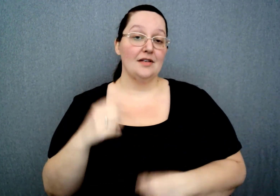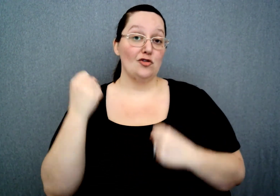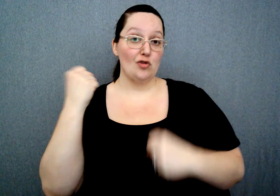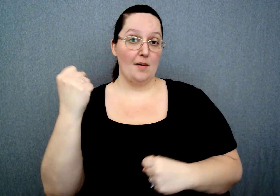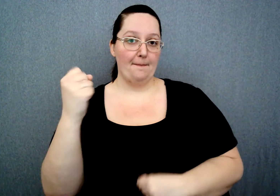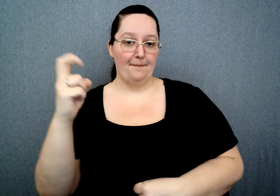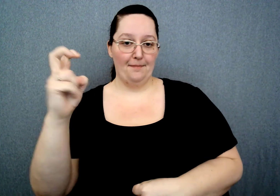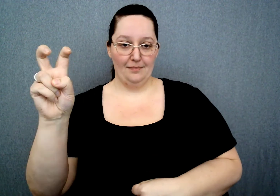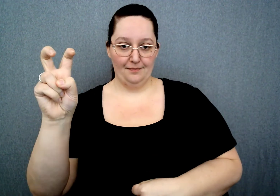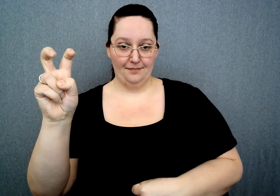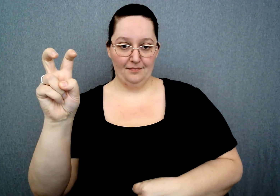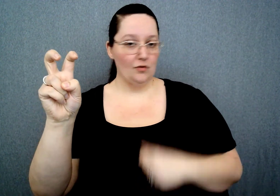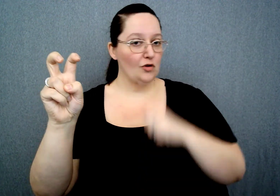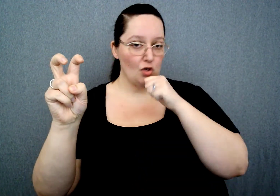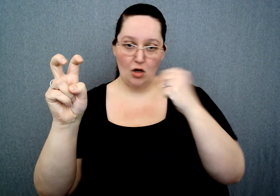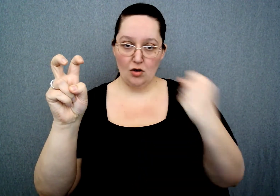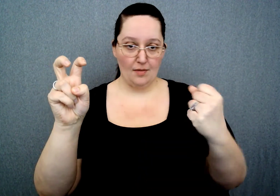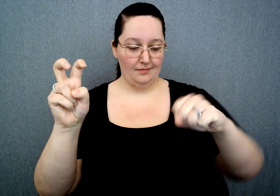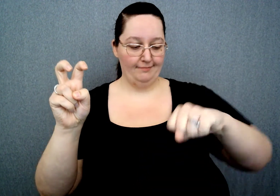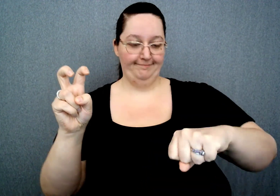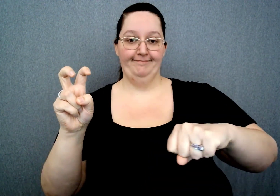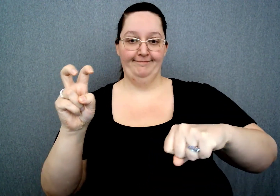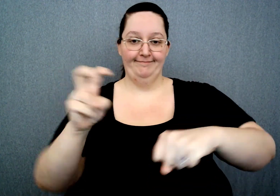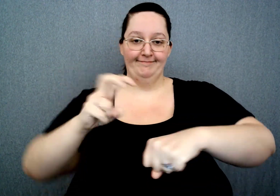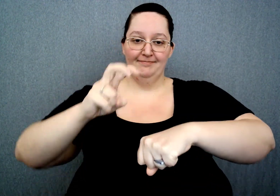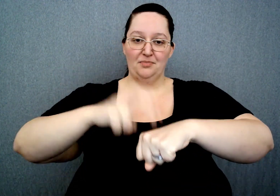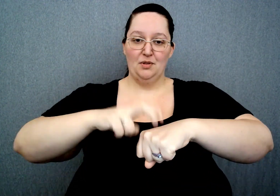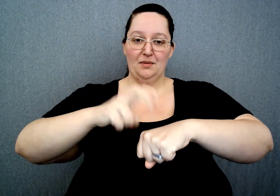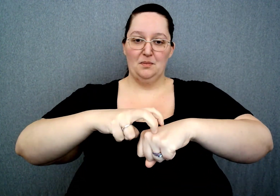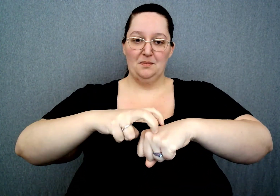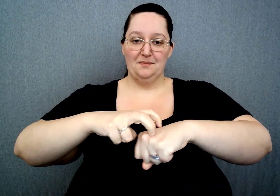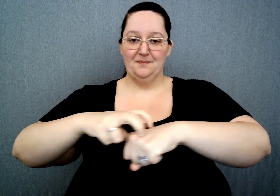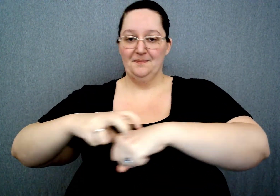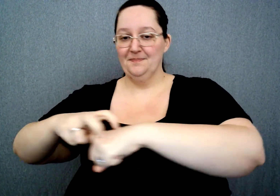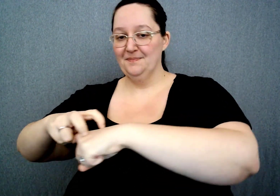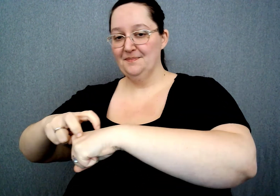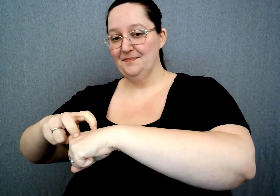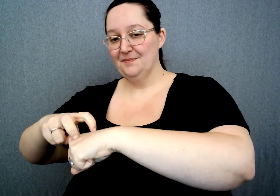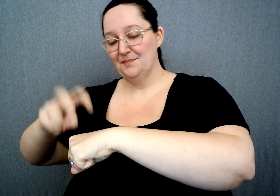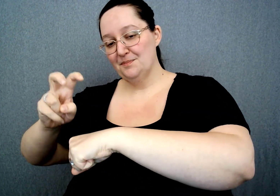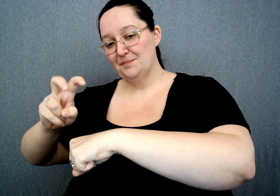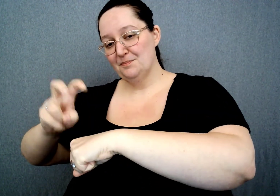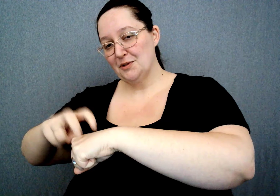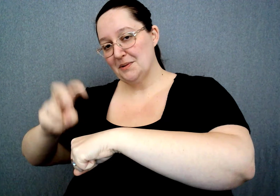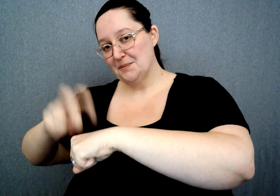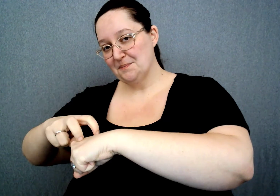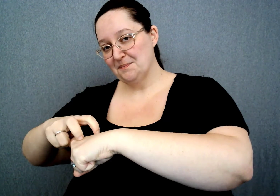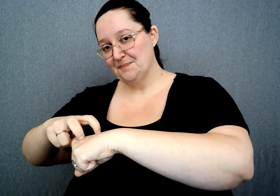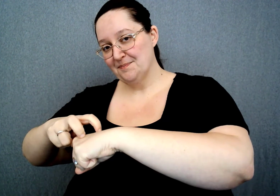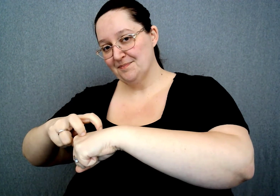for potato, your dominant is a bent V, your non-dominant is an S, and you tap your fingernails twice.